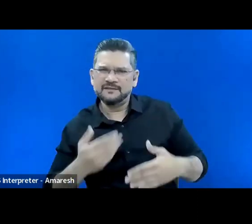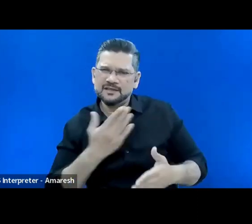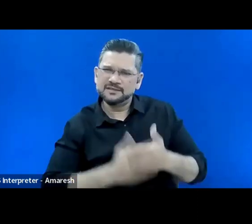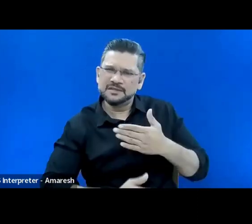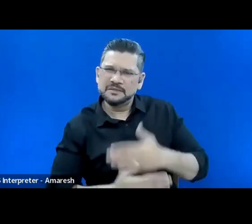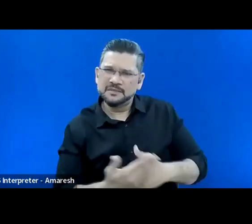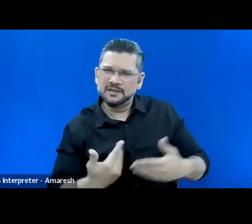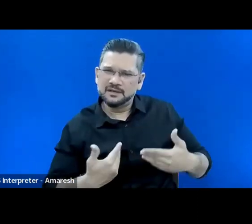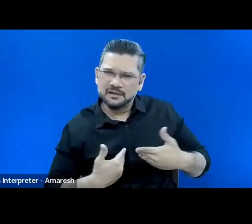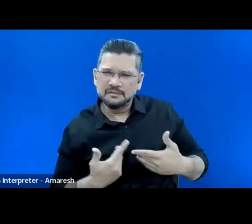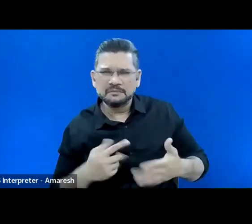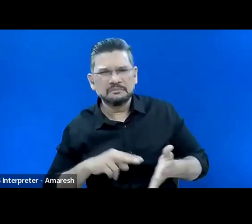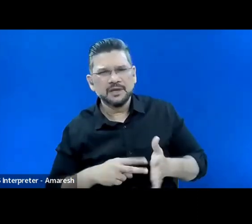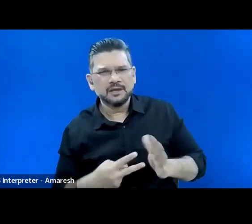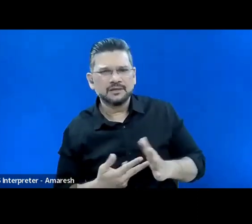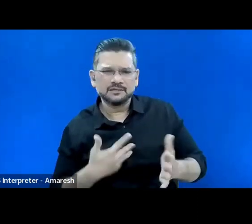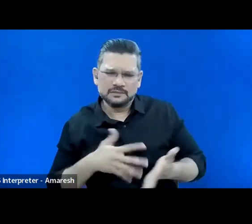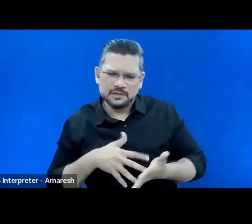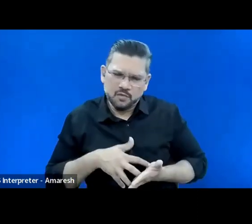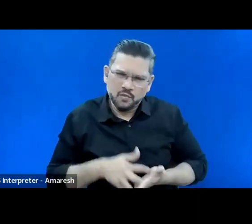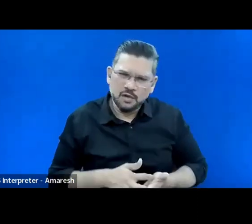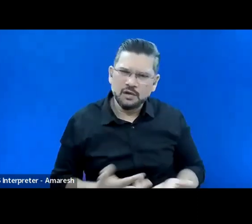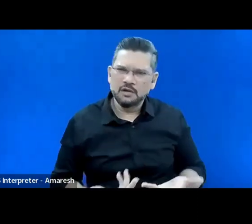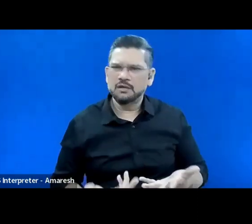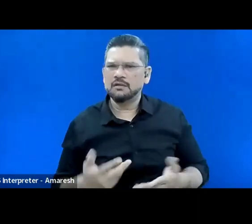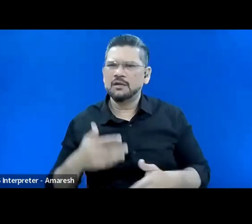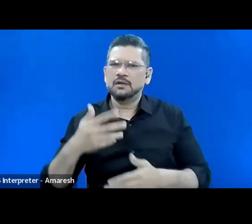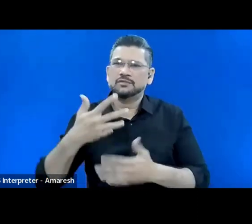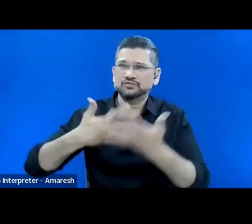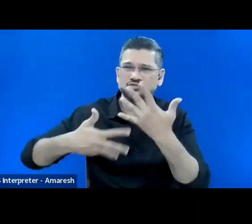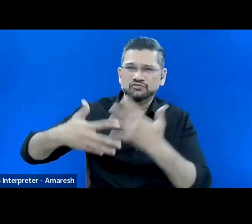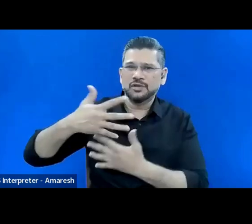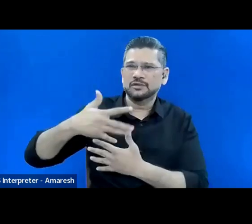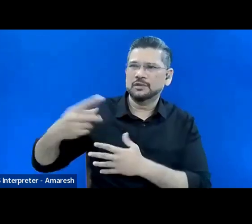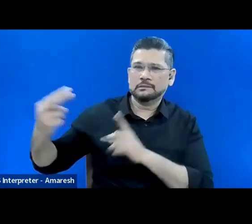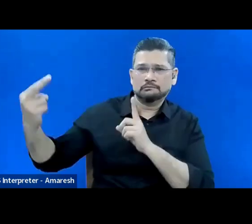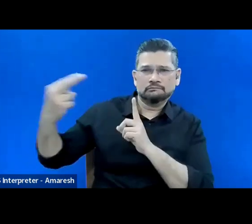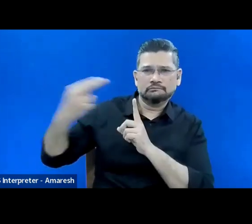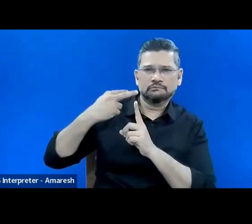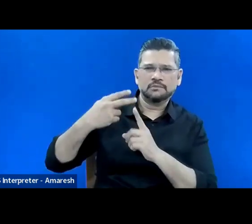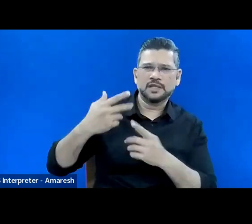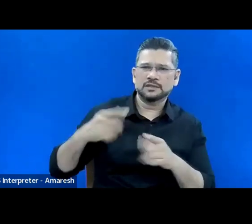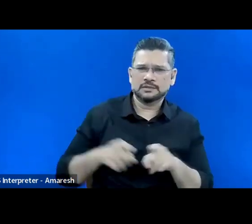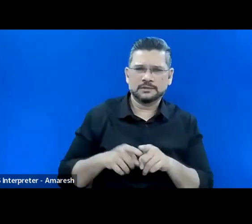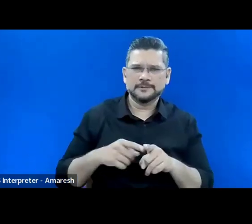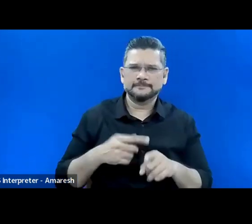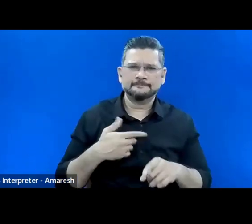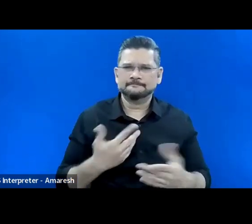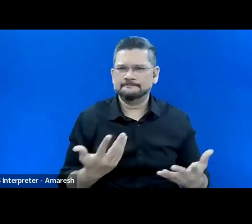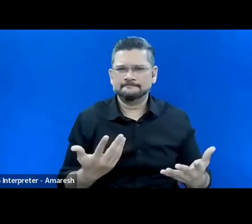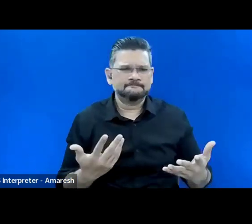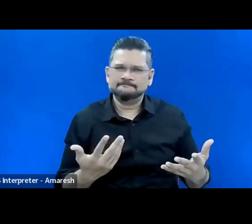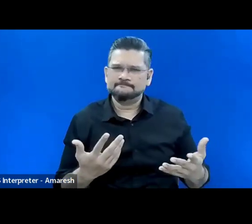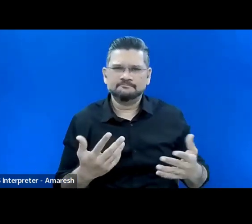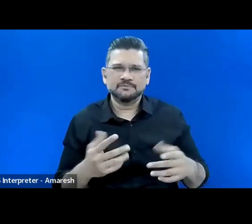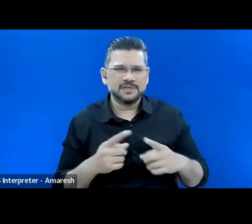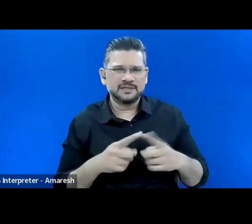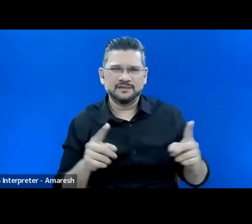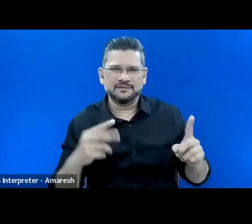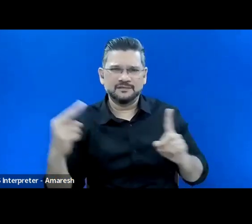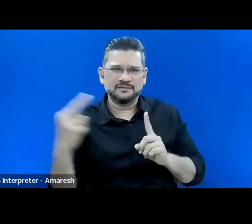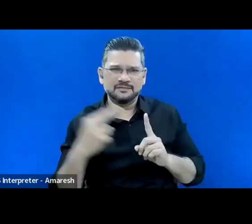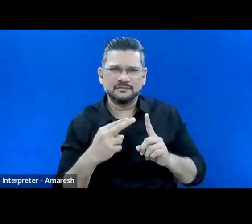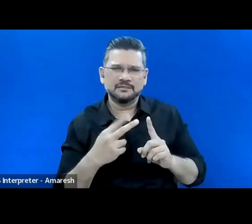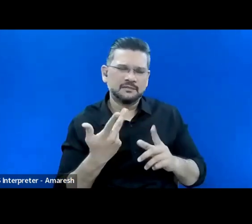be vulnerable, causes the society to look at women with psychosocial disabilities as easy prey to get away with certain kinds of social